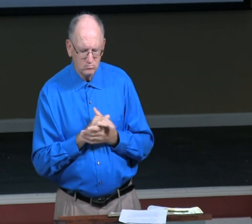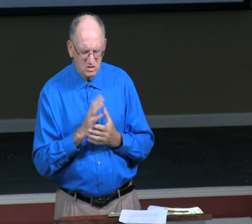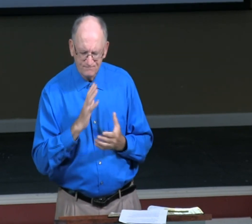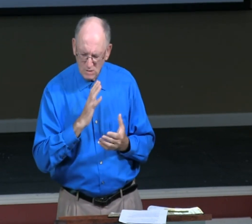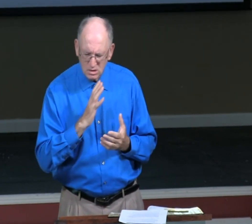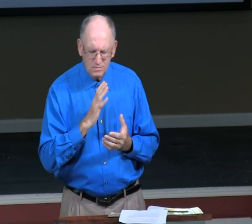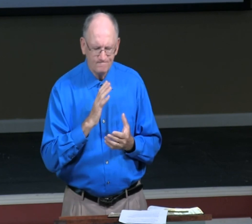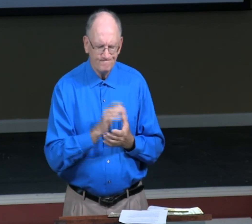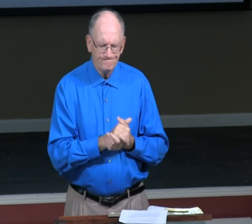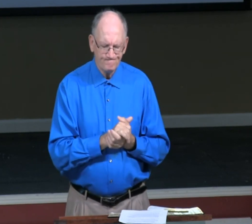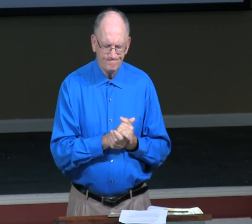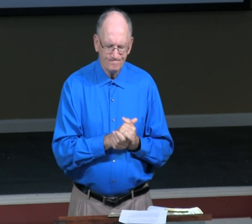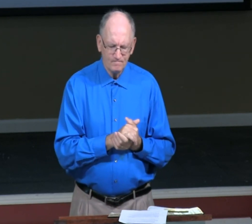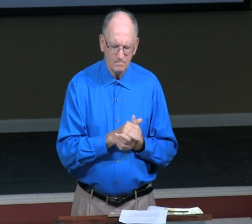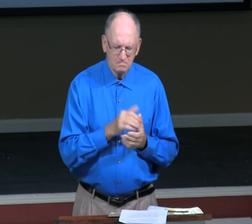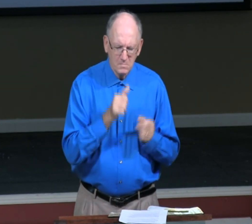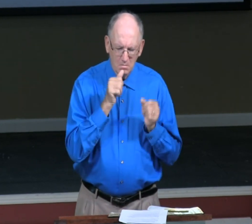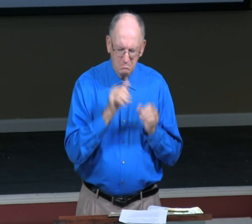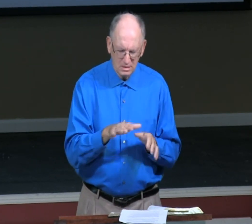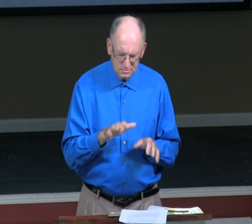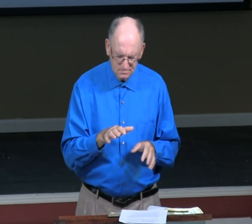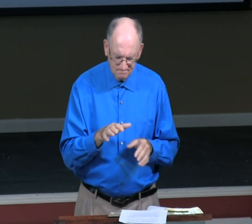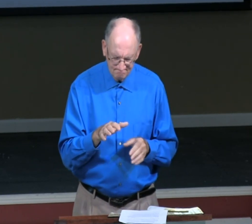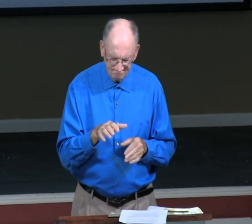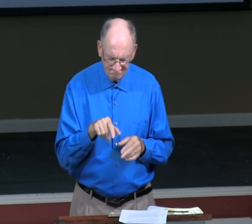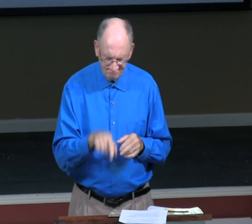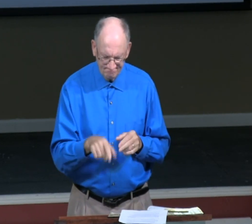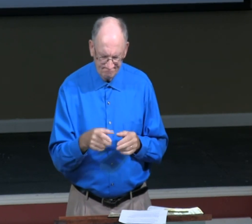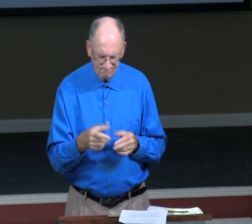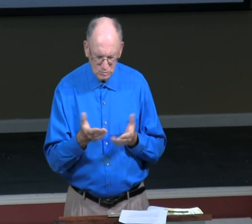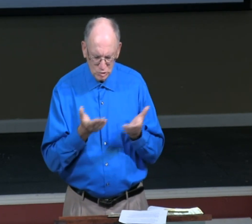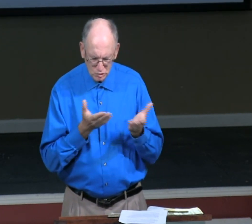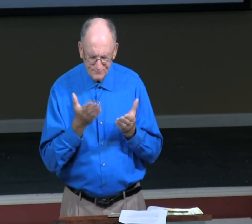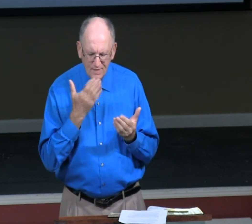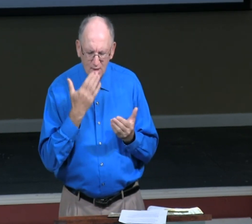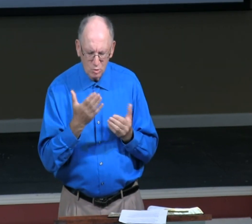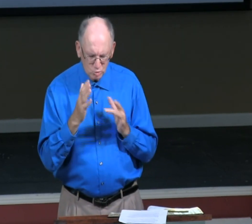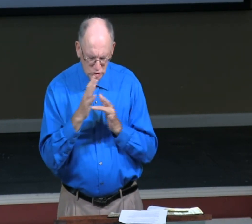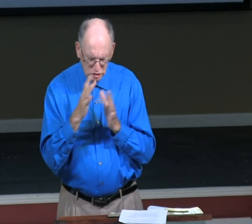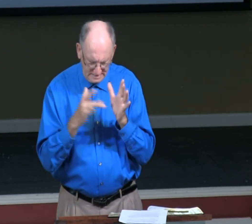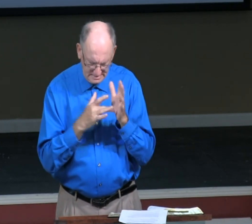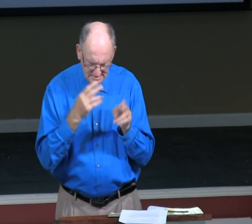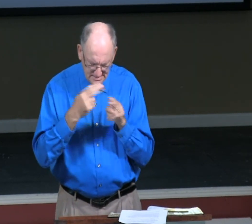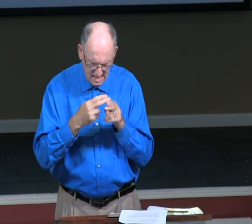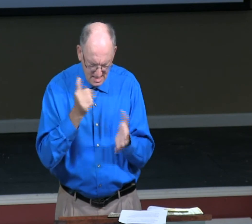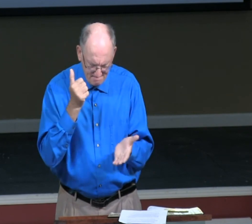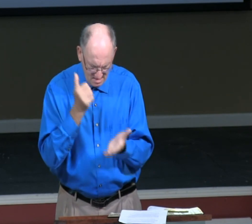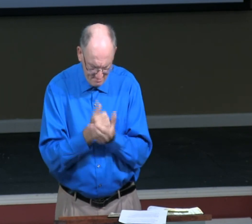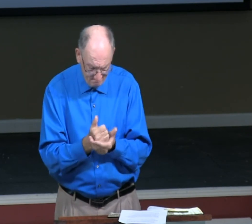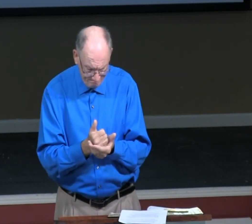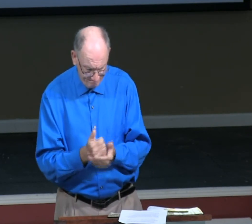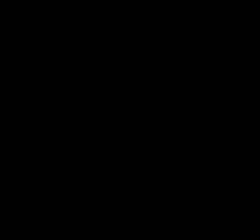those that are watching. Bless this service, and we thank you in Jesus' name.